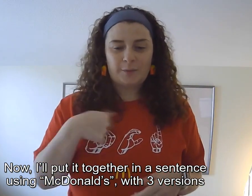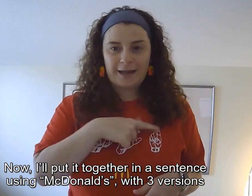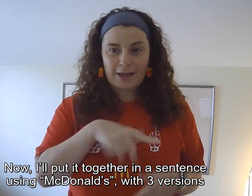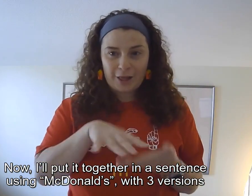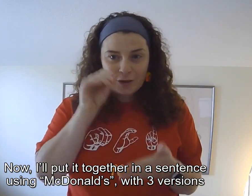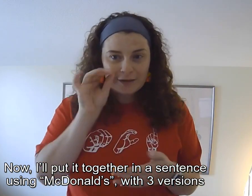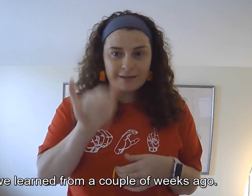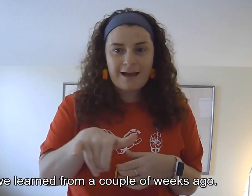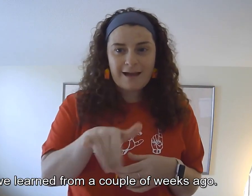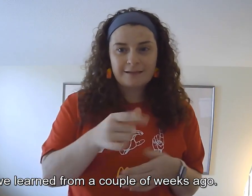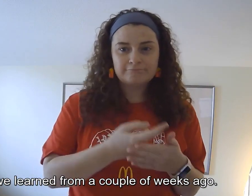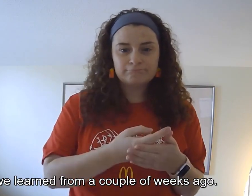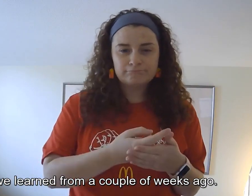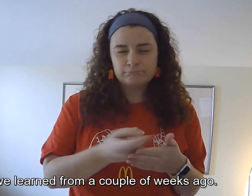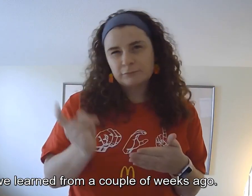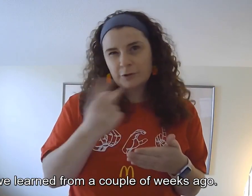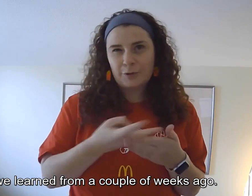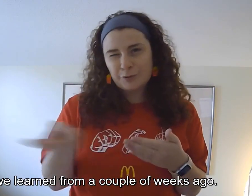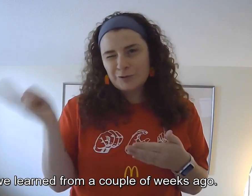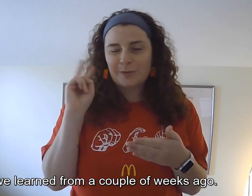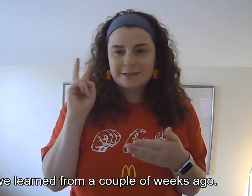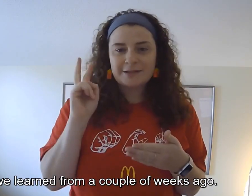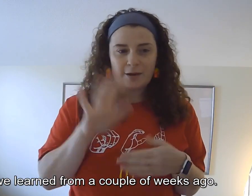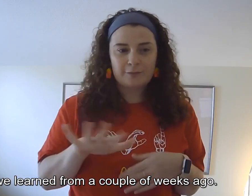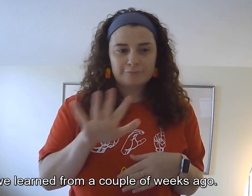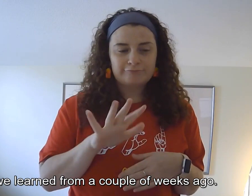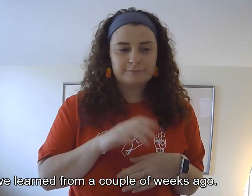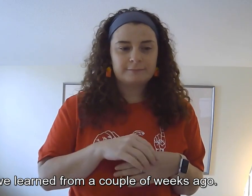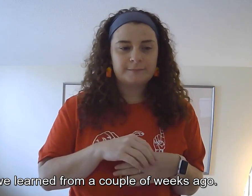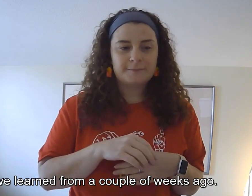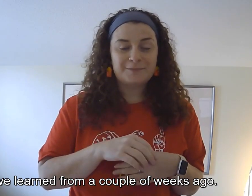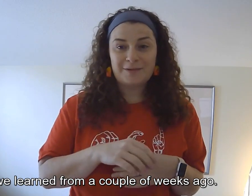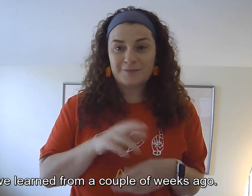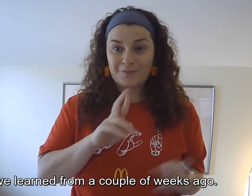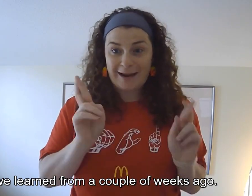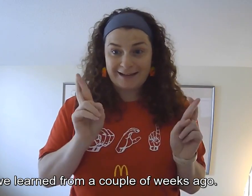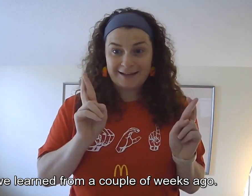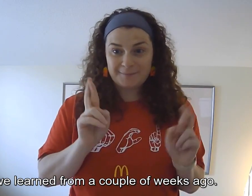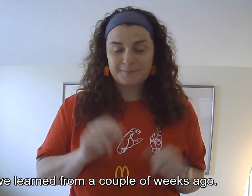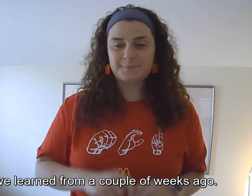We learned that one or two or three weeks ago. You ready?